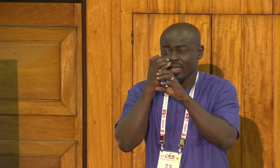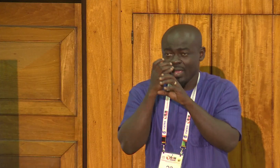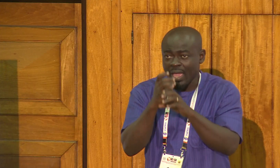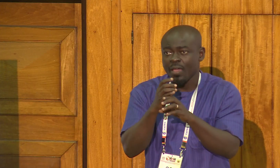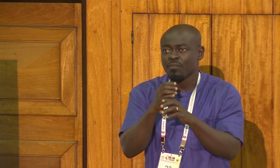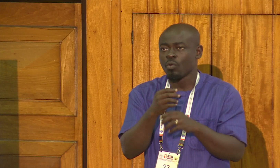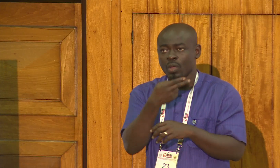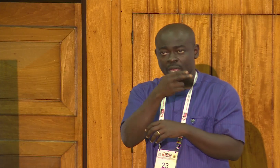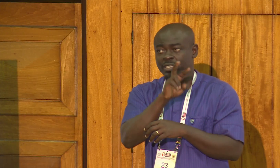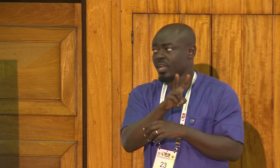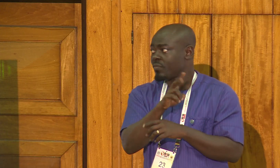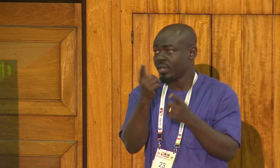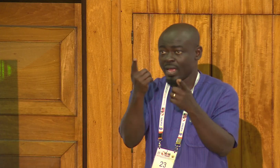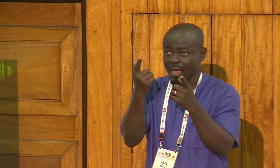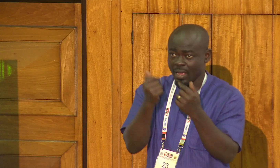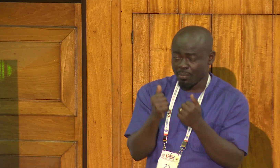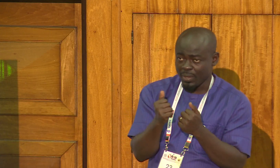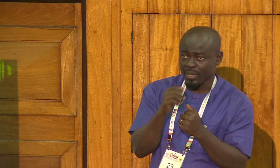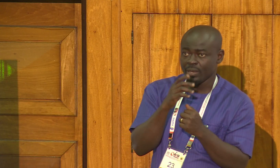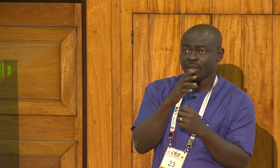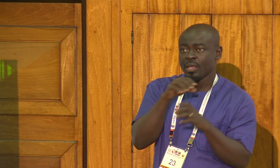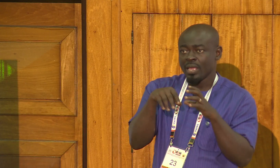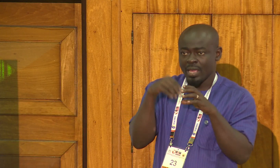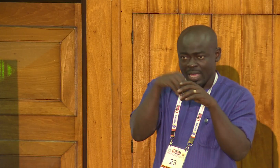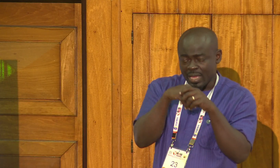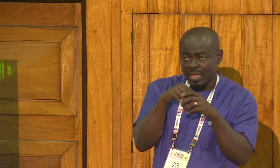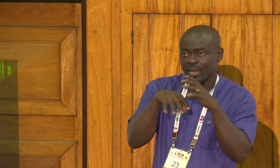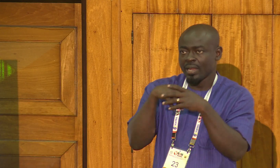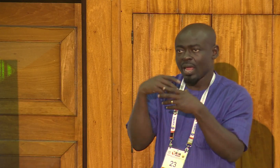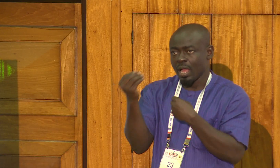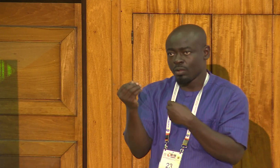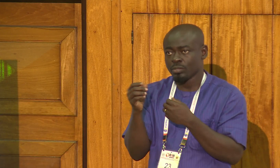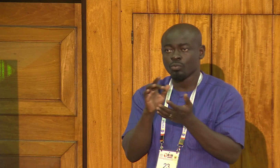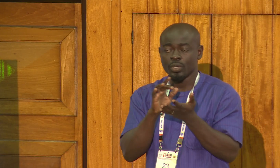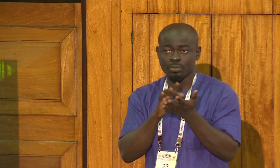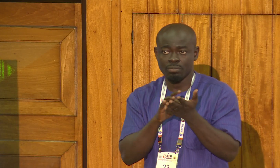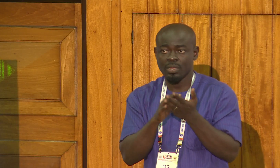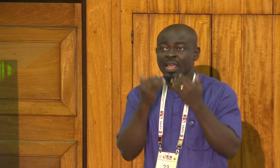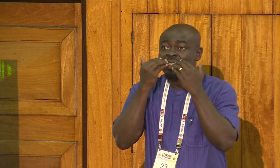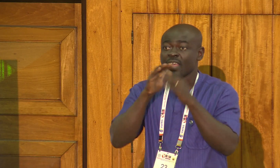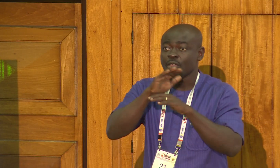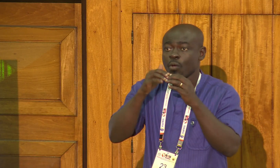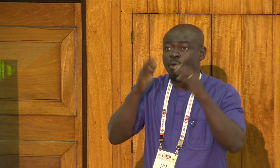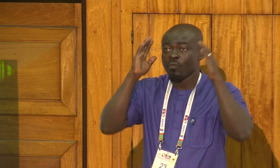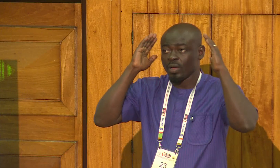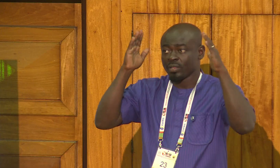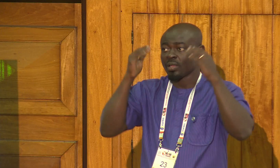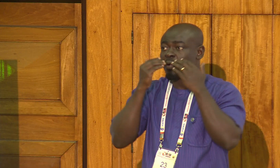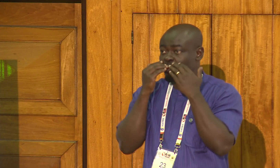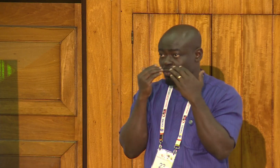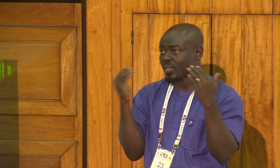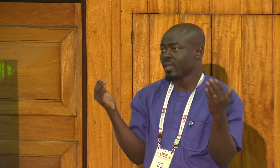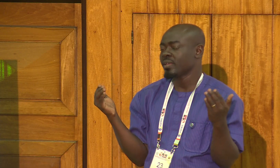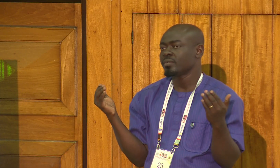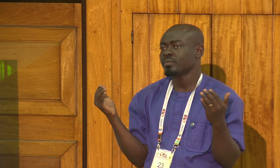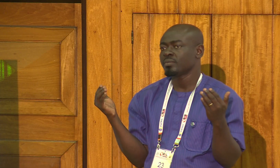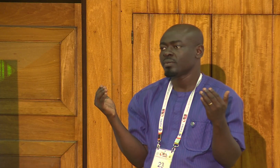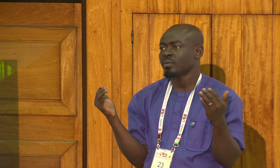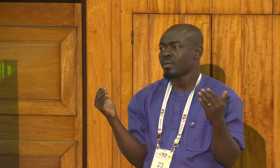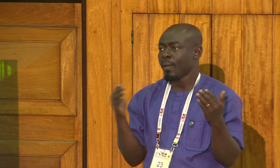in and coming out with diagnosis of other things. Thank you all for your attention. I would like to thank